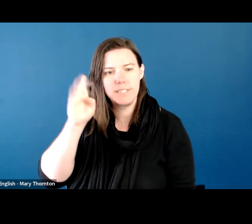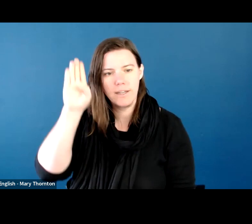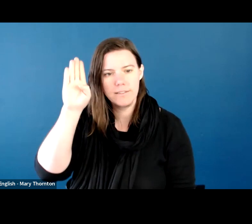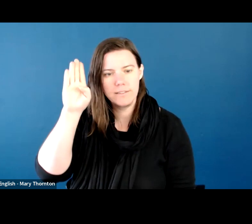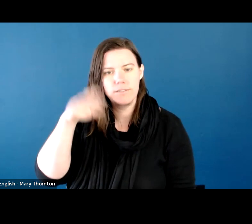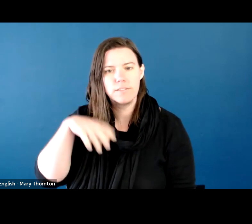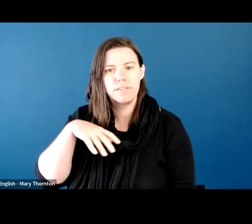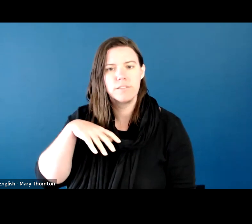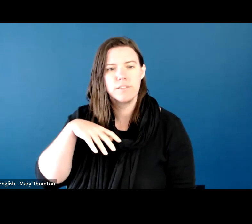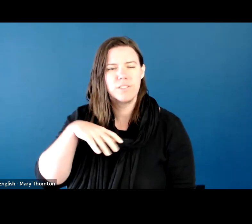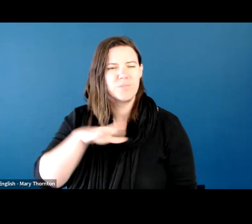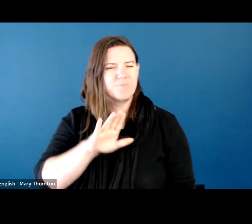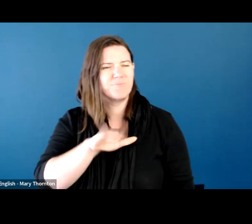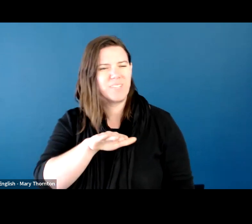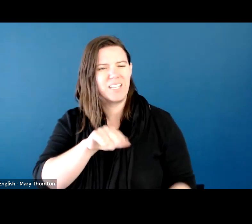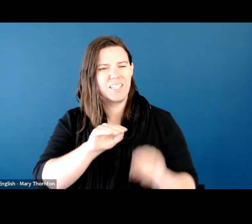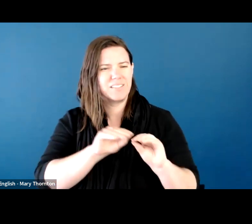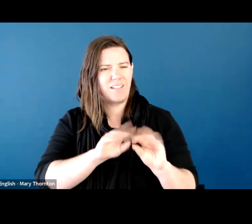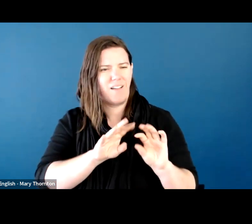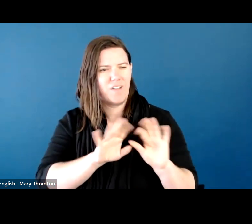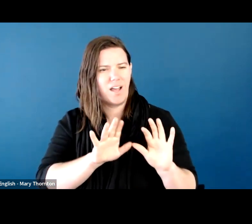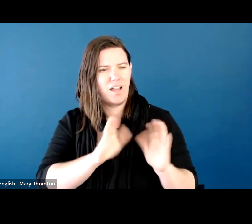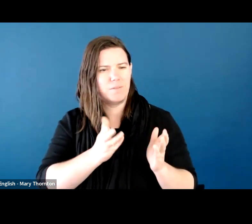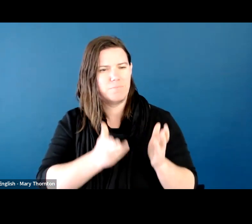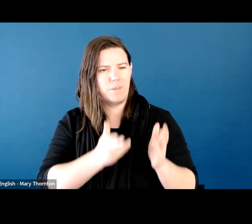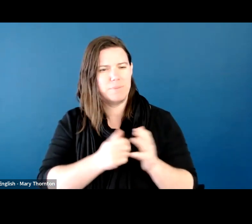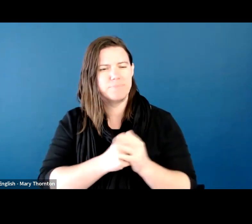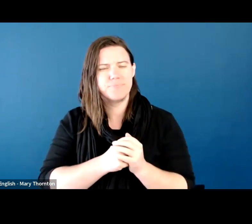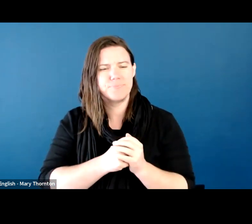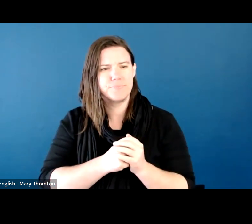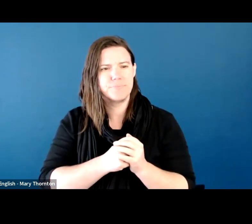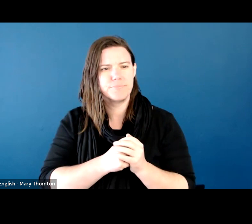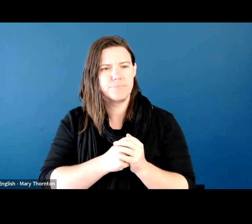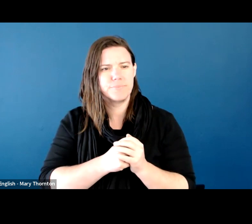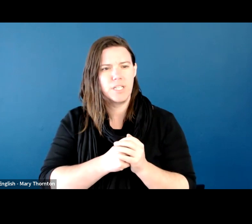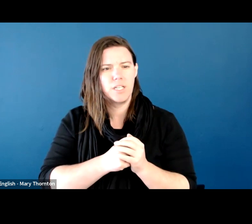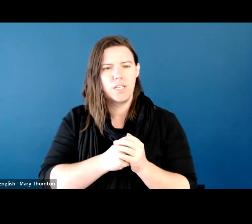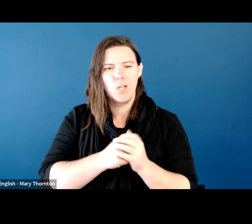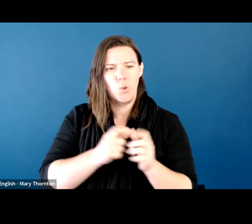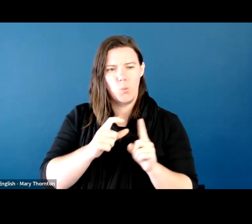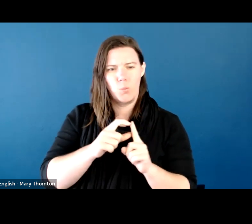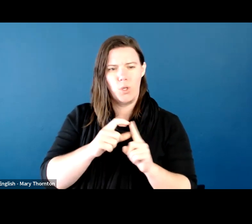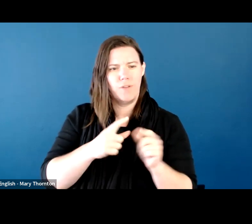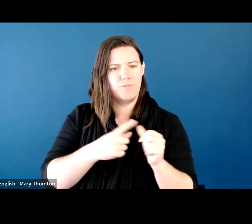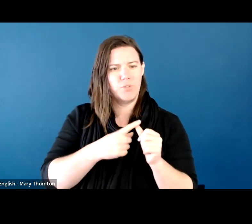Hi, can I just ask for clarification, or maybe we can level set around? Yeah, please. First responders. Yeah.